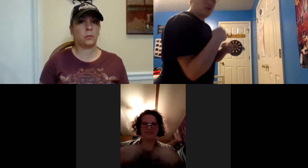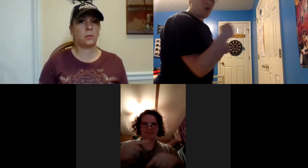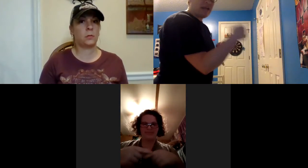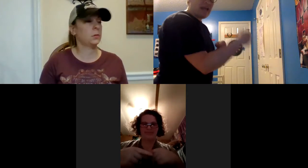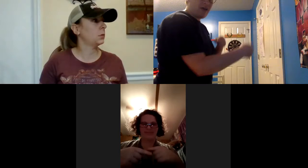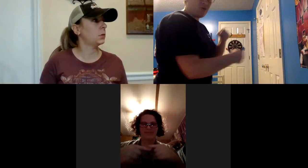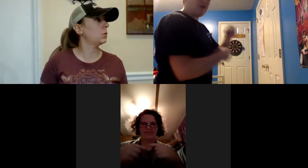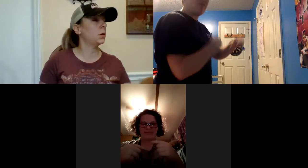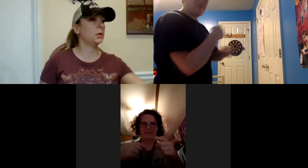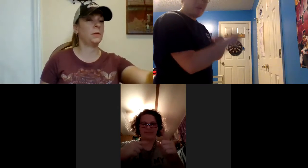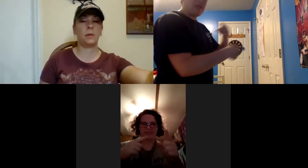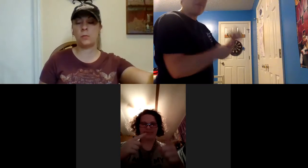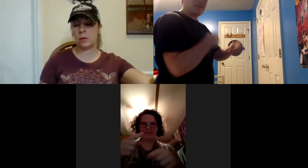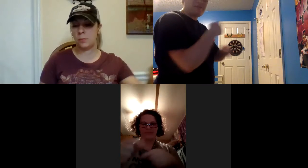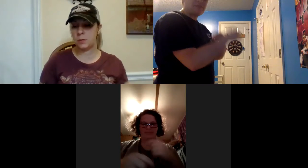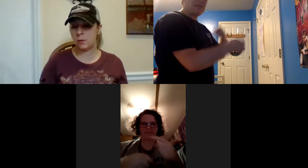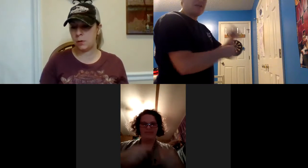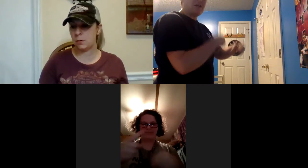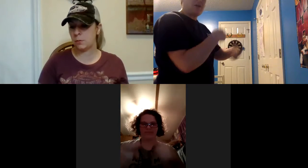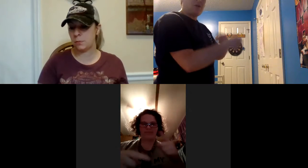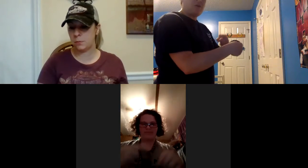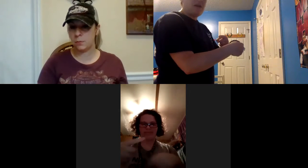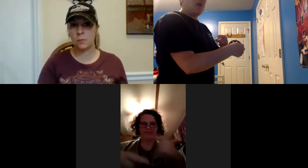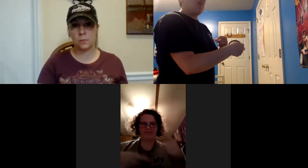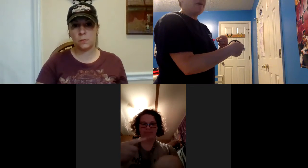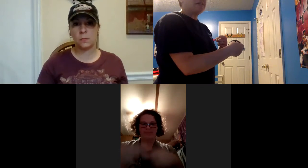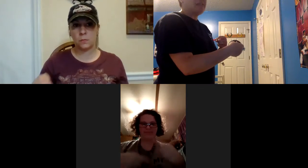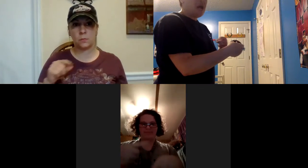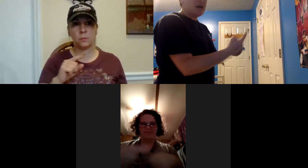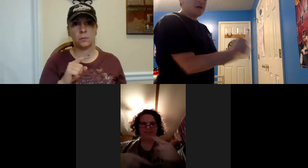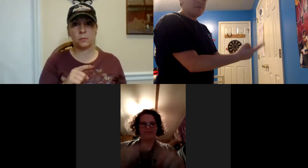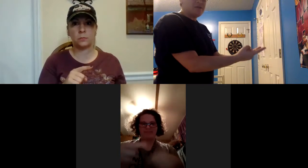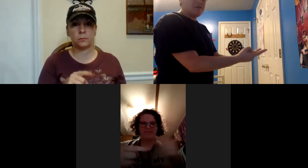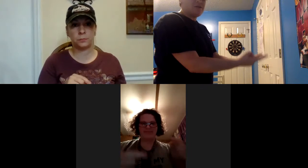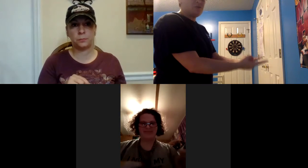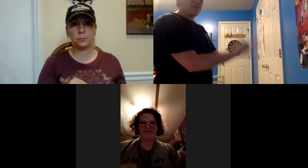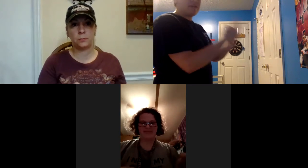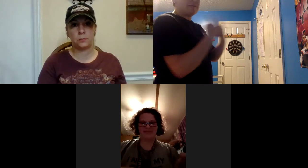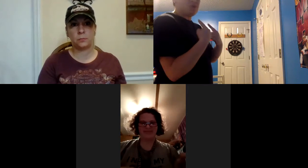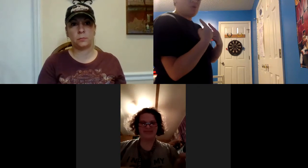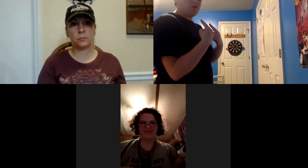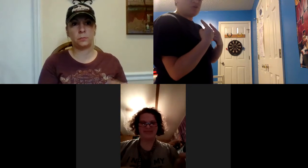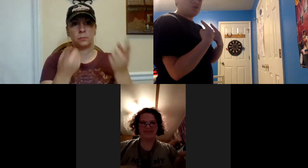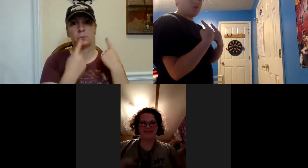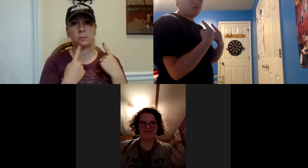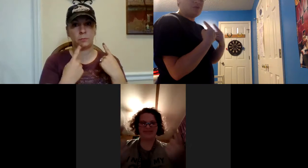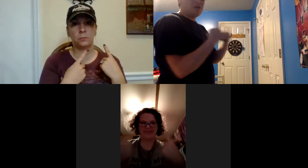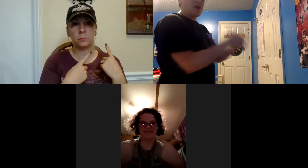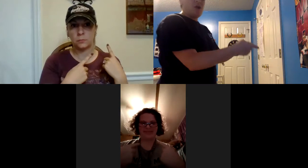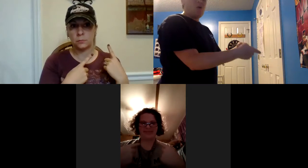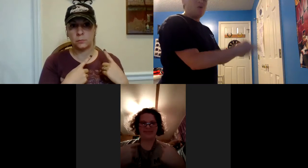hands are going out away from you. Yep, go. Whereas come, you're bringing them towards